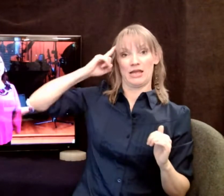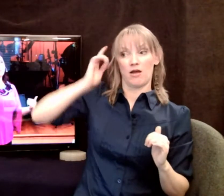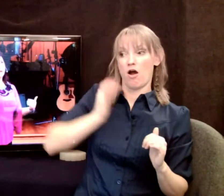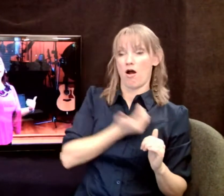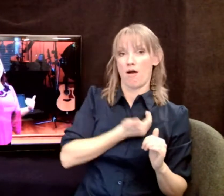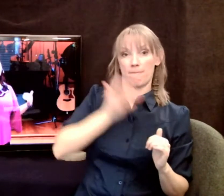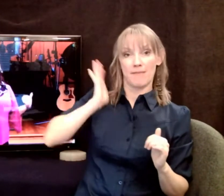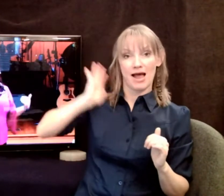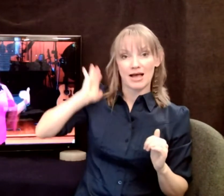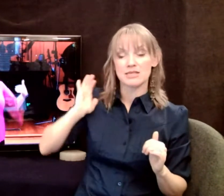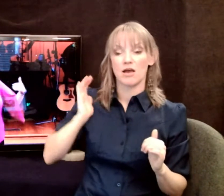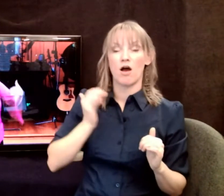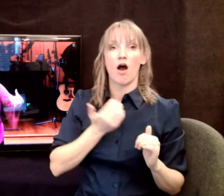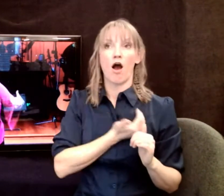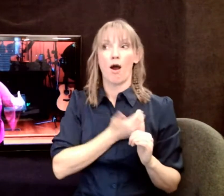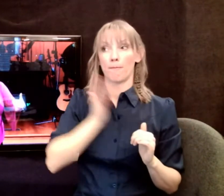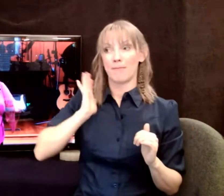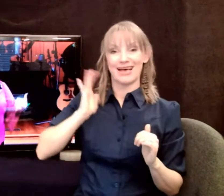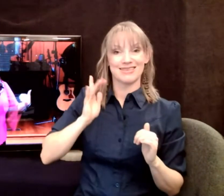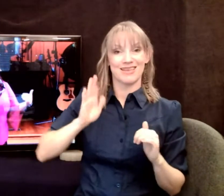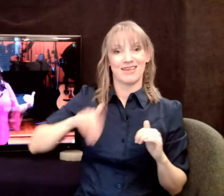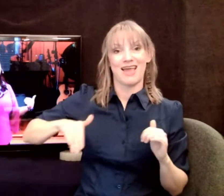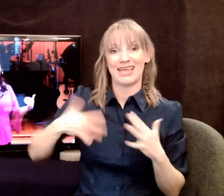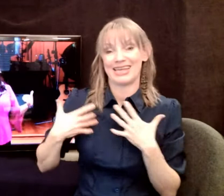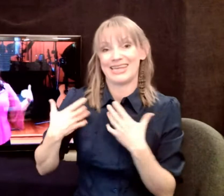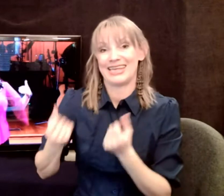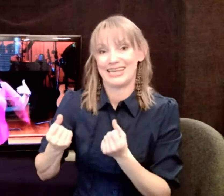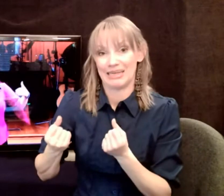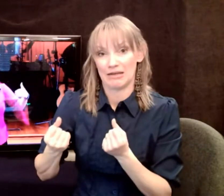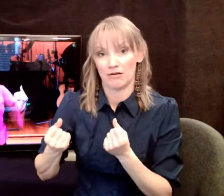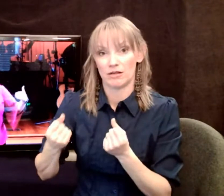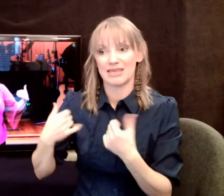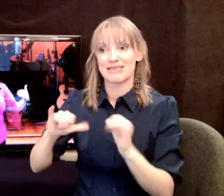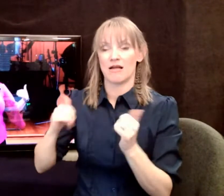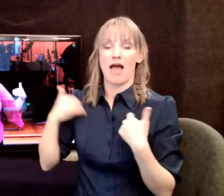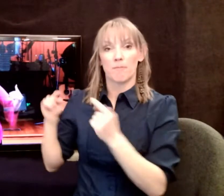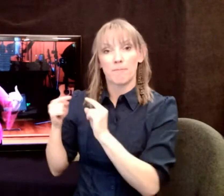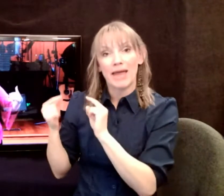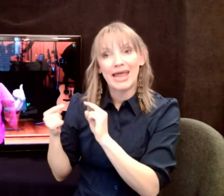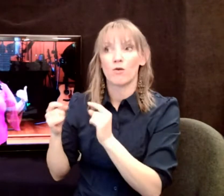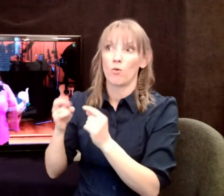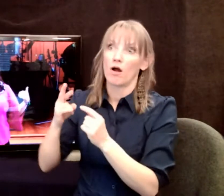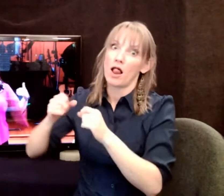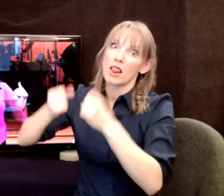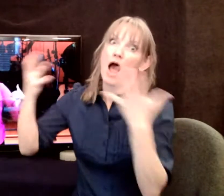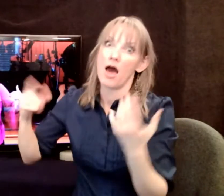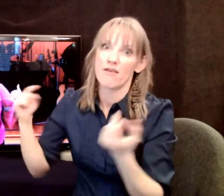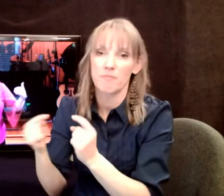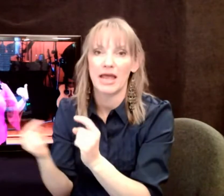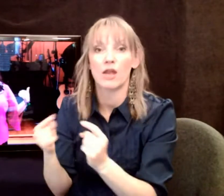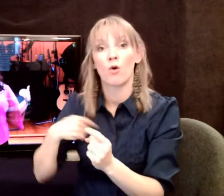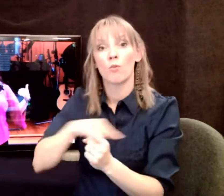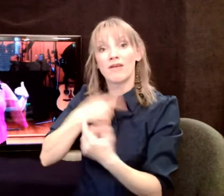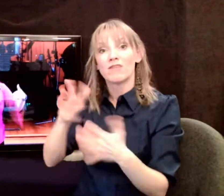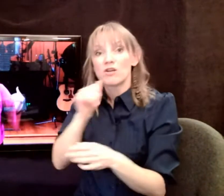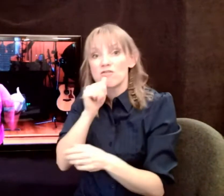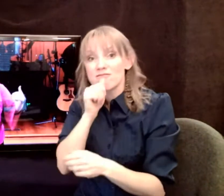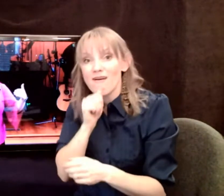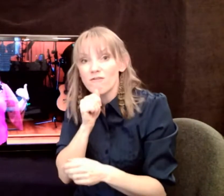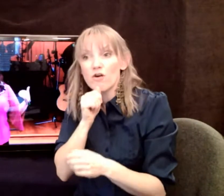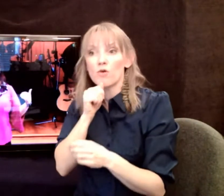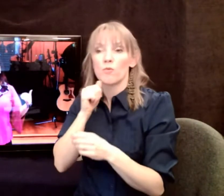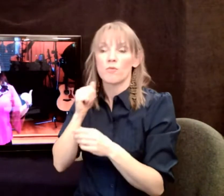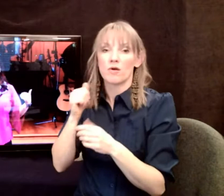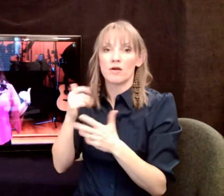influenced by our unhealed past, where we still have a little pain or a lot of pain, or we've suffered, or we've been betrayed,